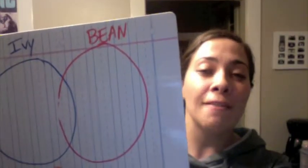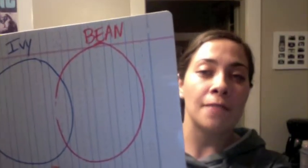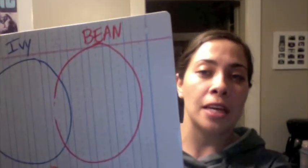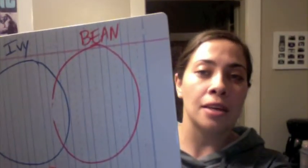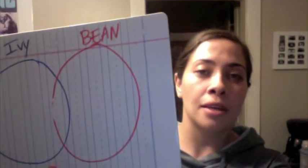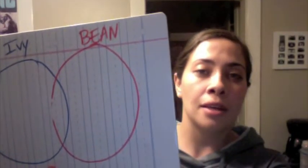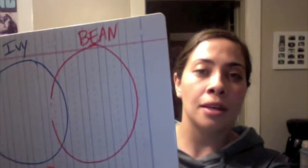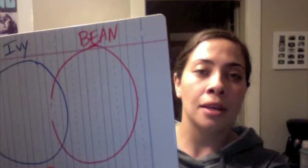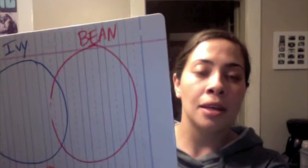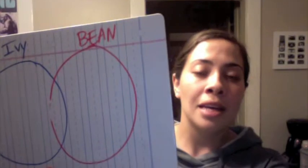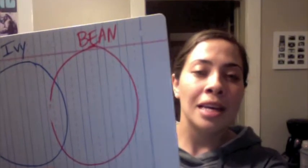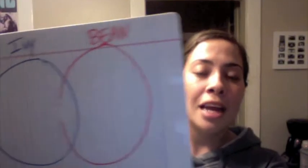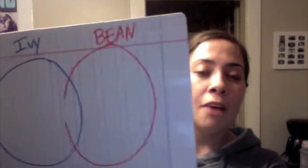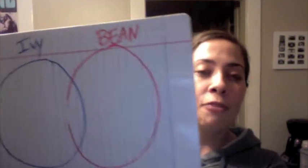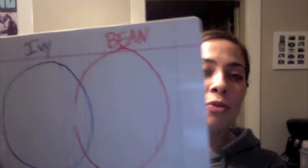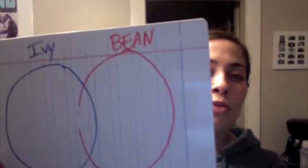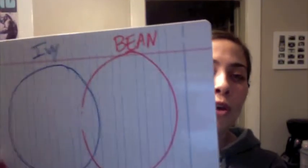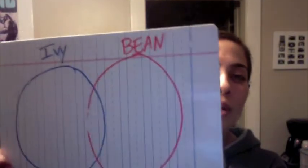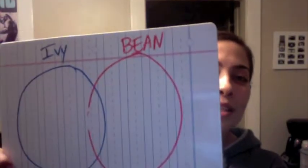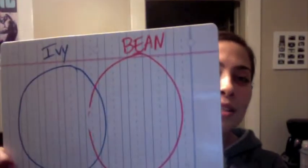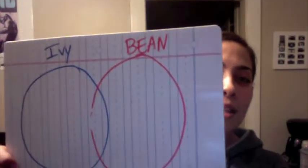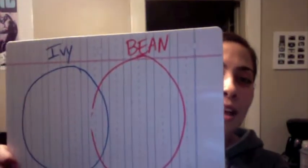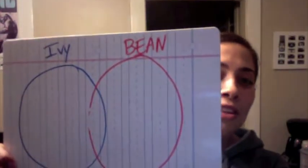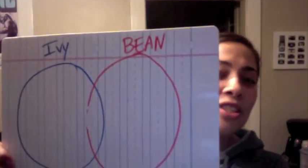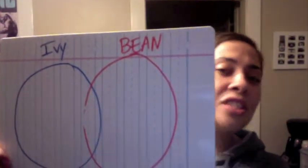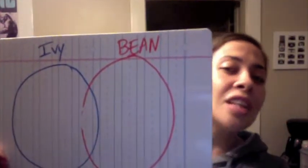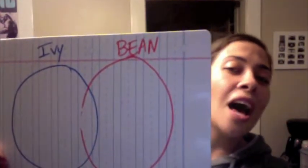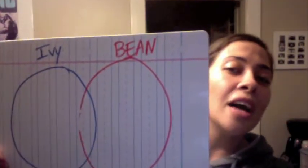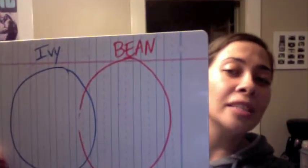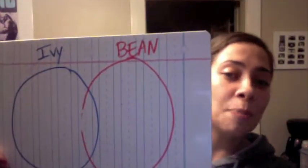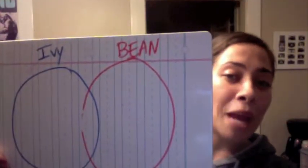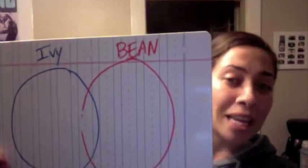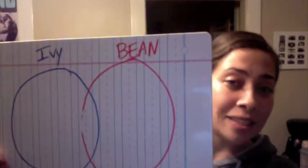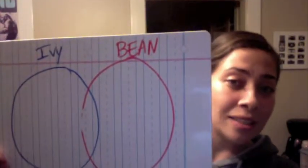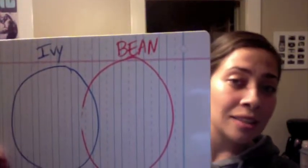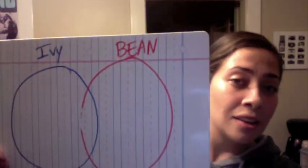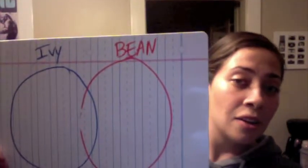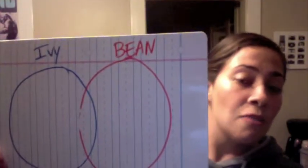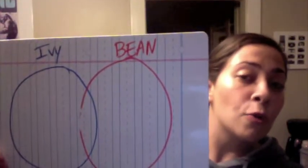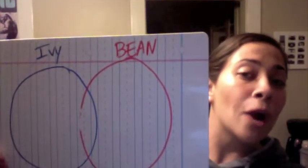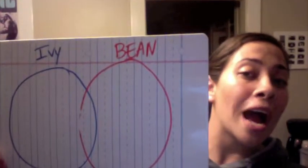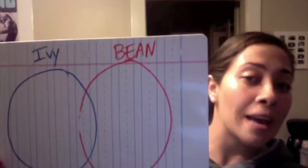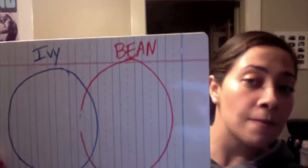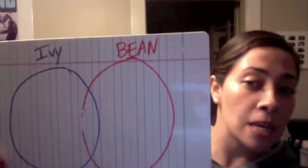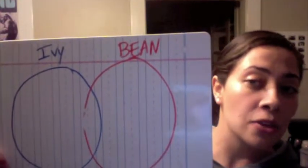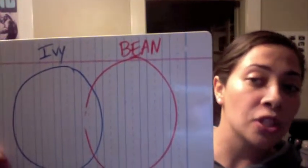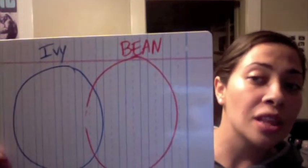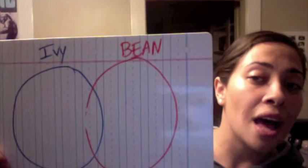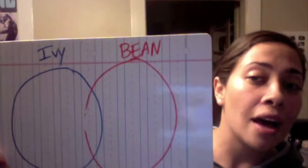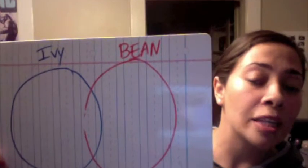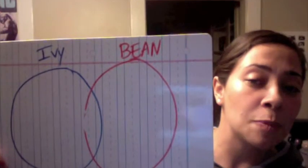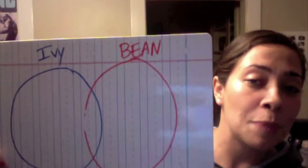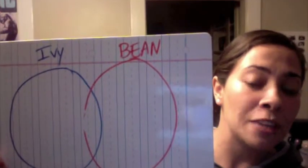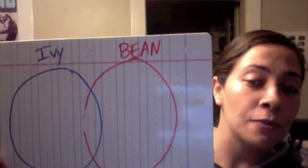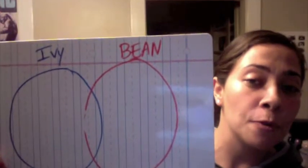Ivy. Now, if you notice, there's a lot of space for Ivy. There's a lot of space for Bean.